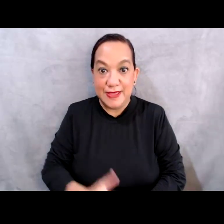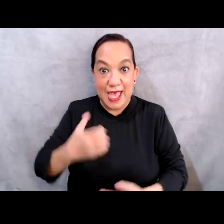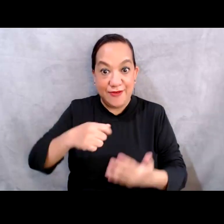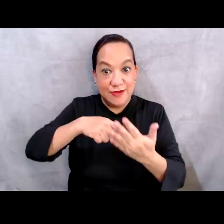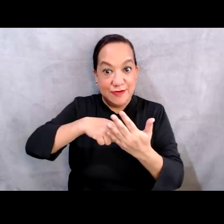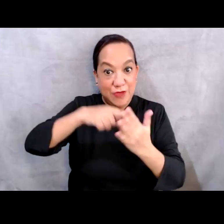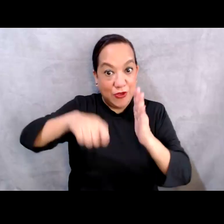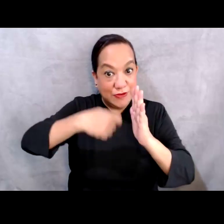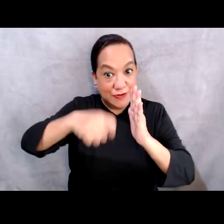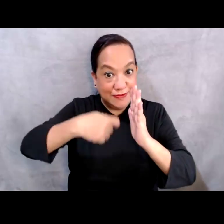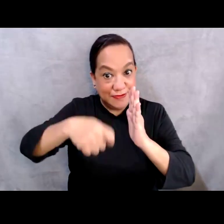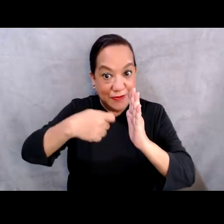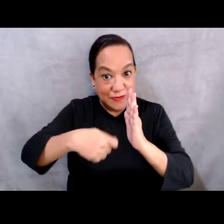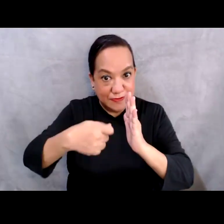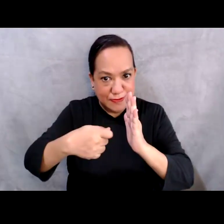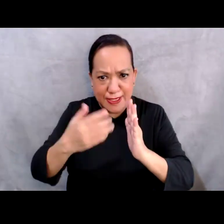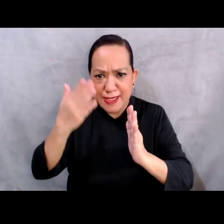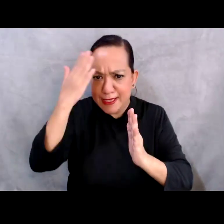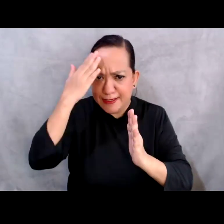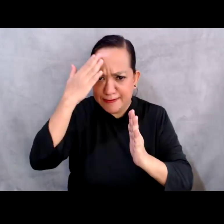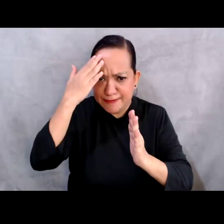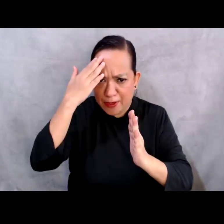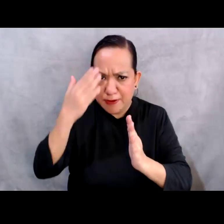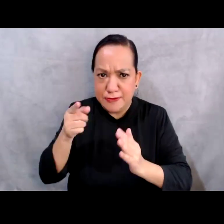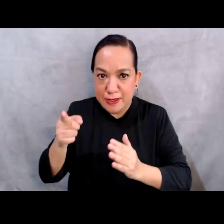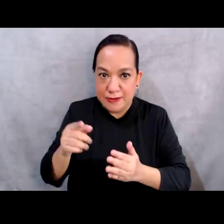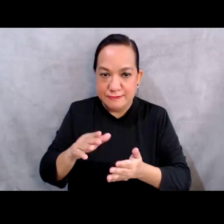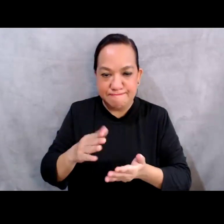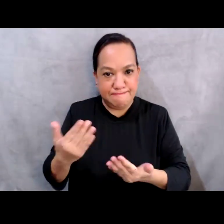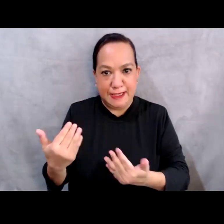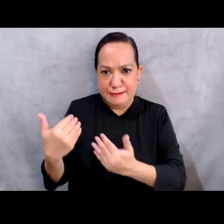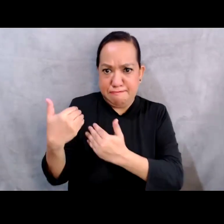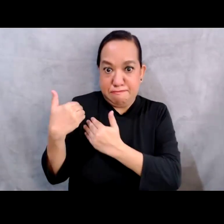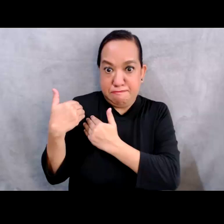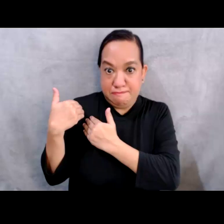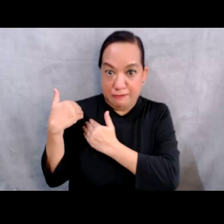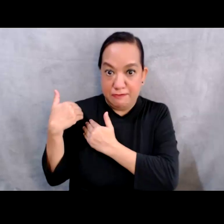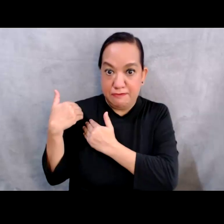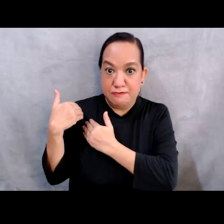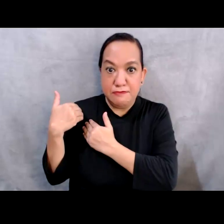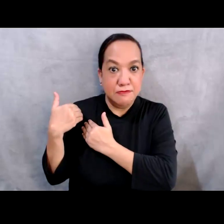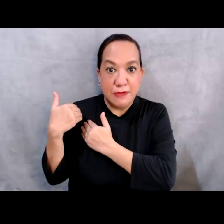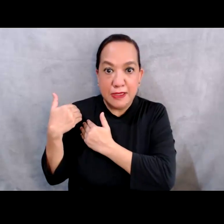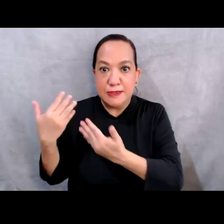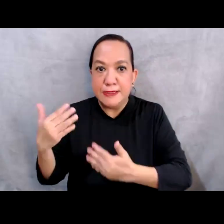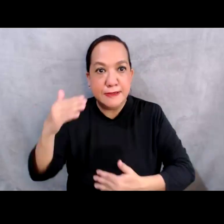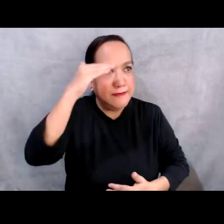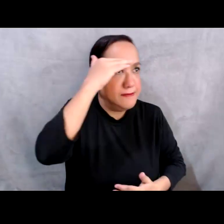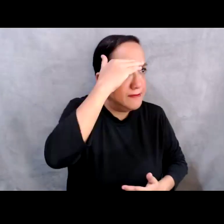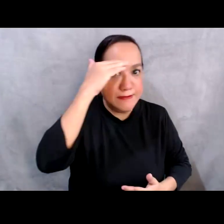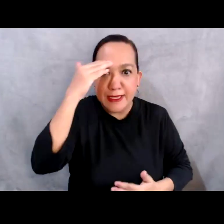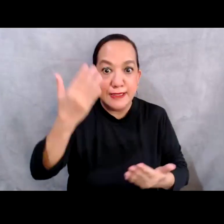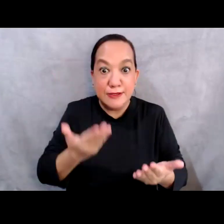bring accountability claim, where to bring, because it's not only the Asian Development Bank, and partly